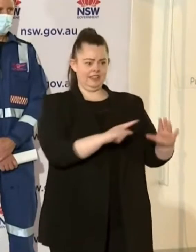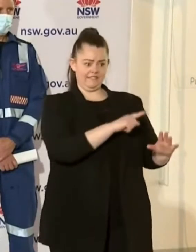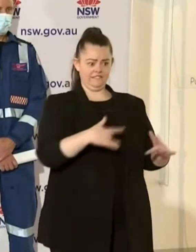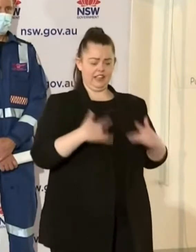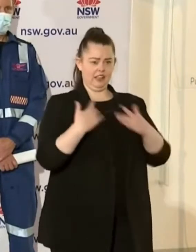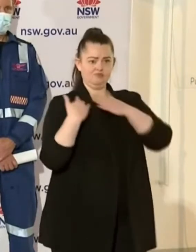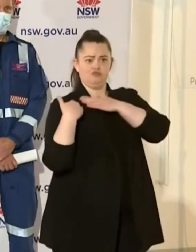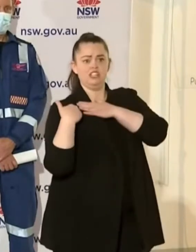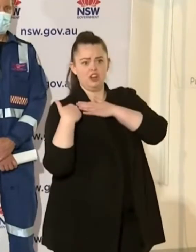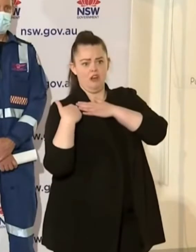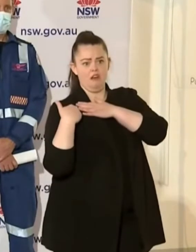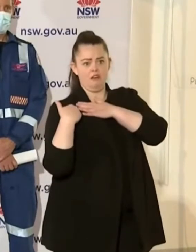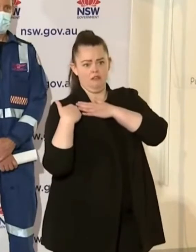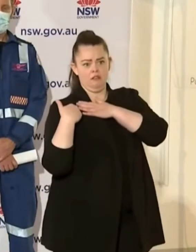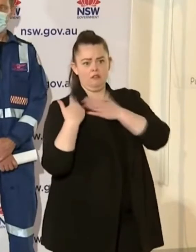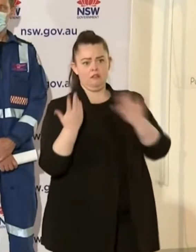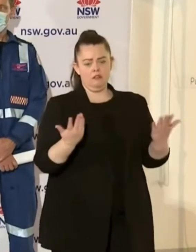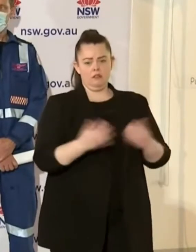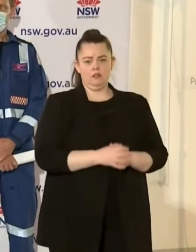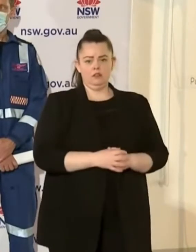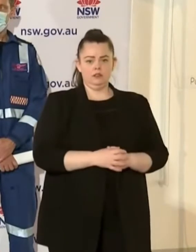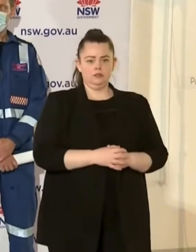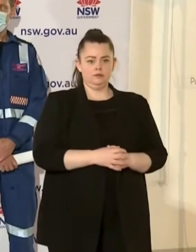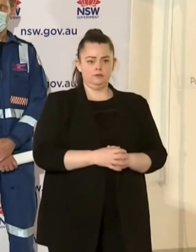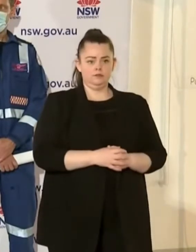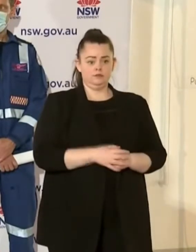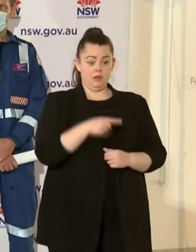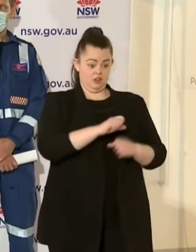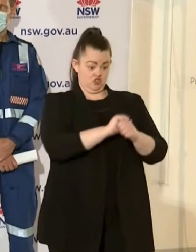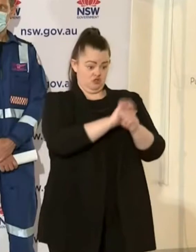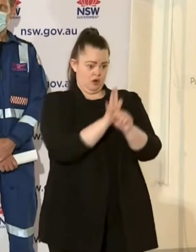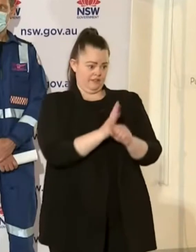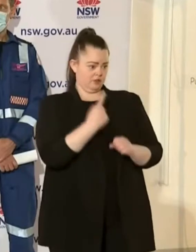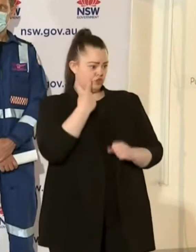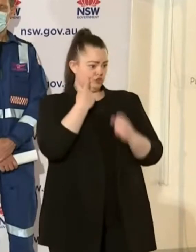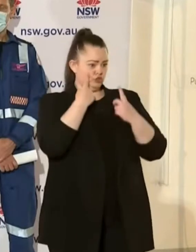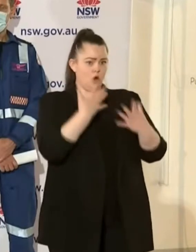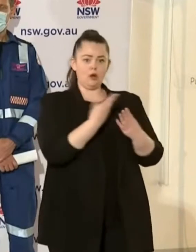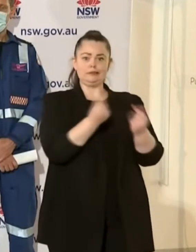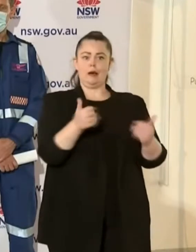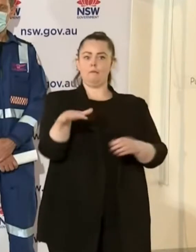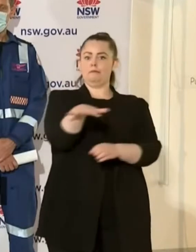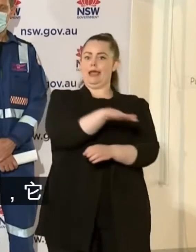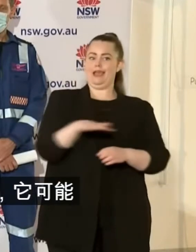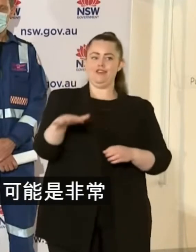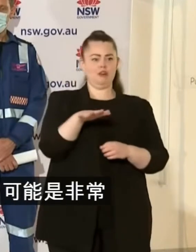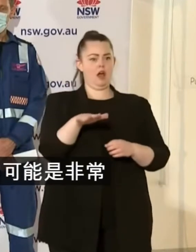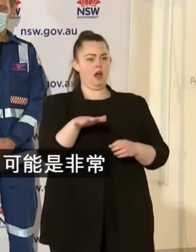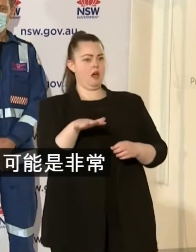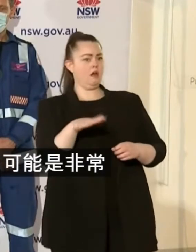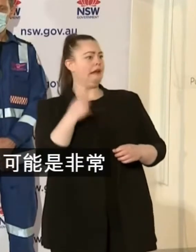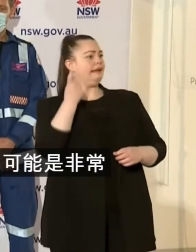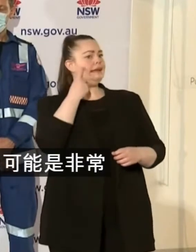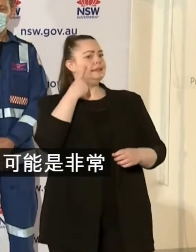of the, or it's a virus that's highlighting some of the inequities in our community. And in some households, it can be a very